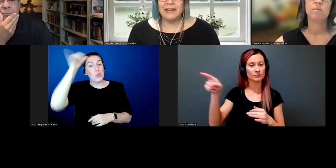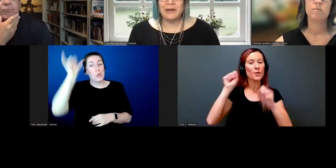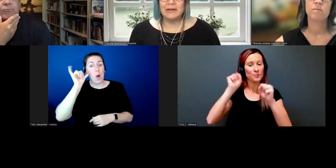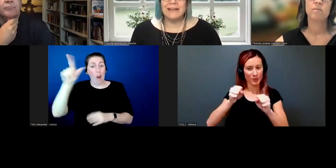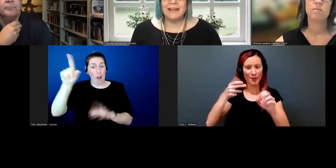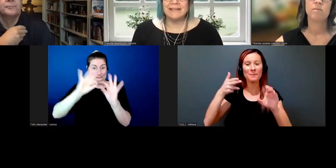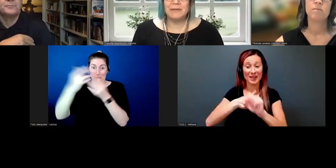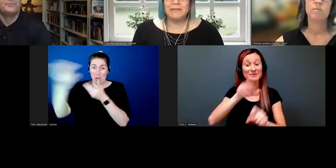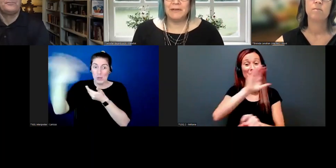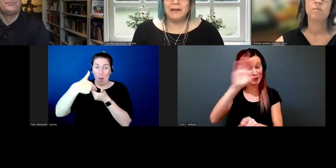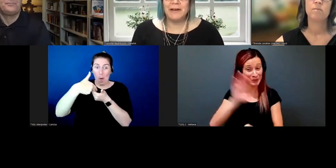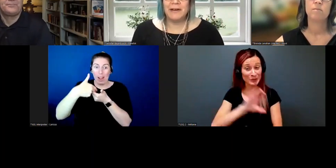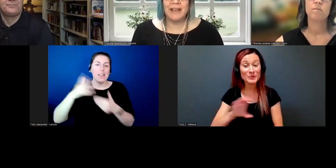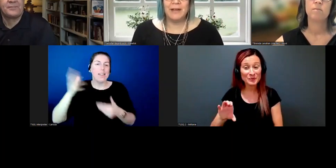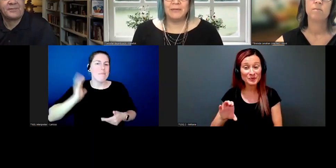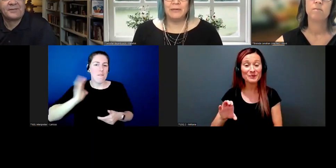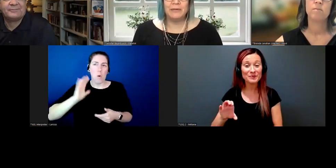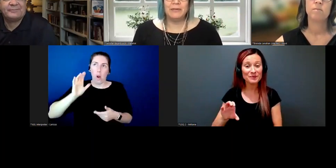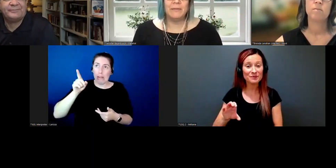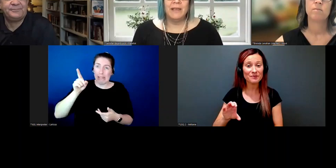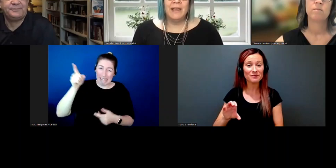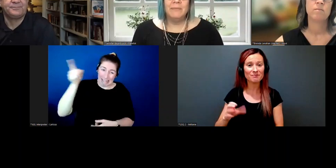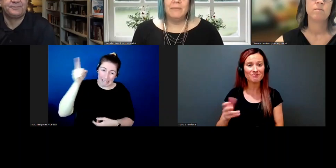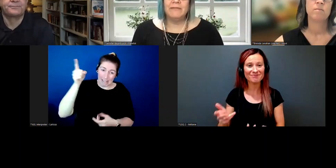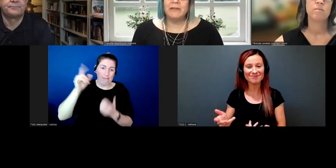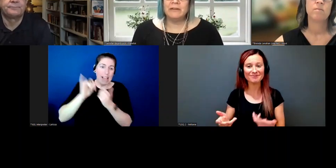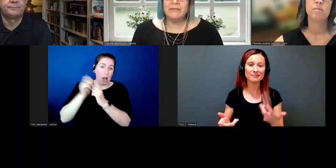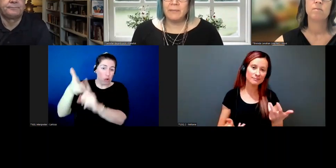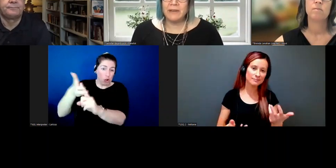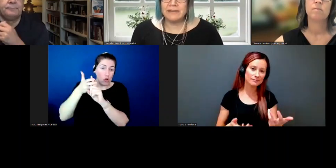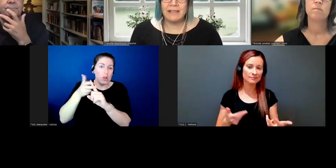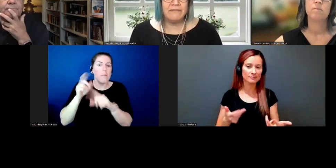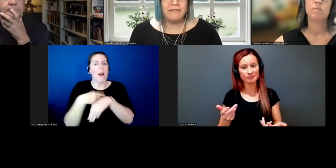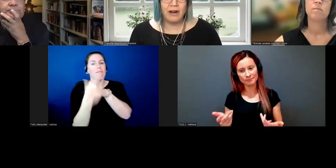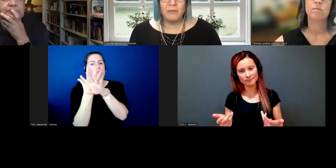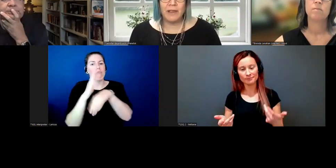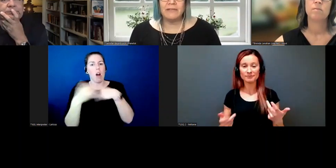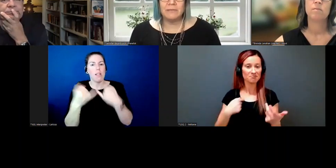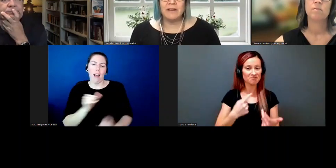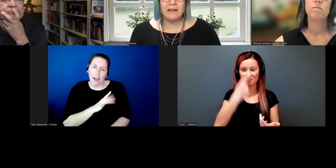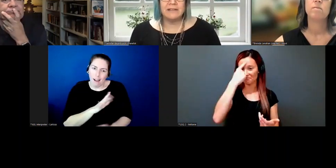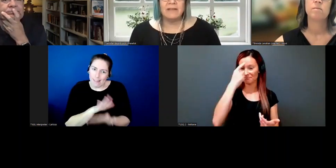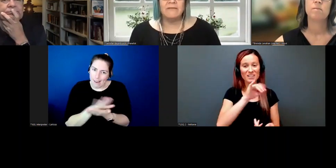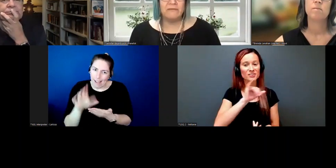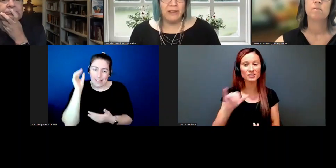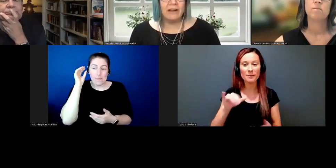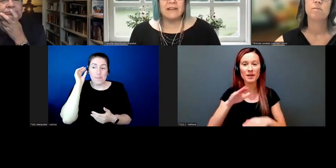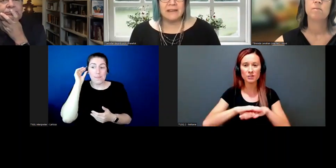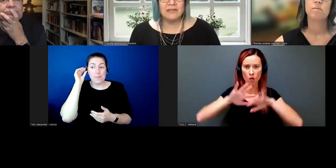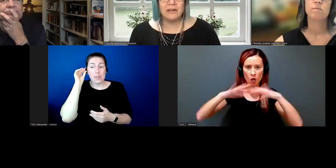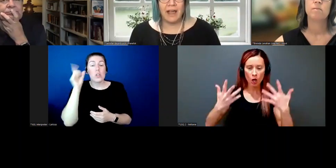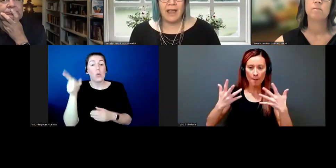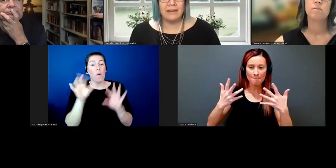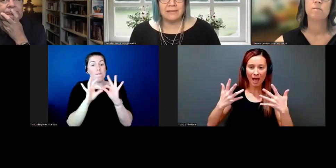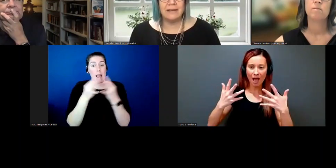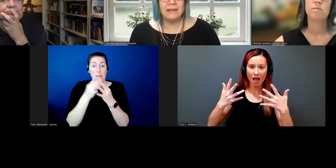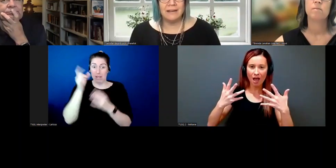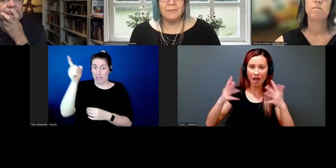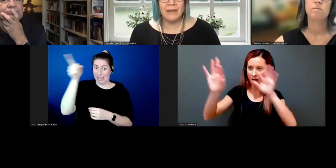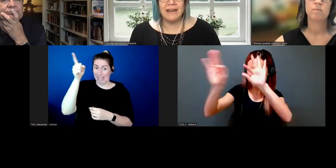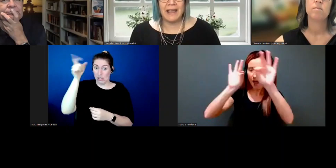necessarily occurred to us before around how to recruit them. But for those families that live far away from our very